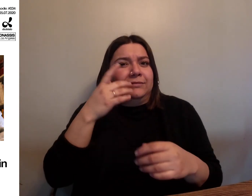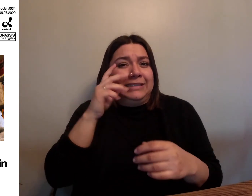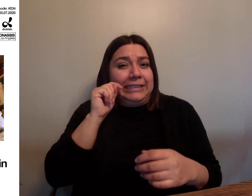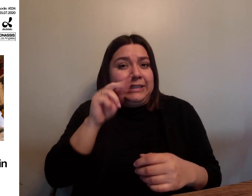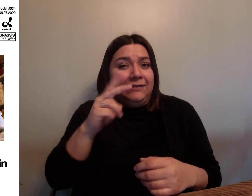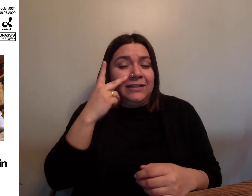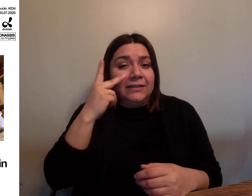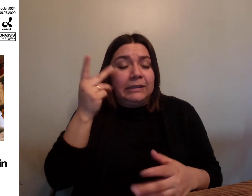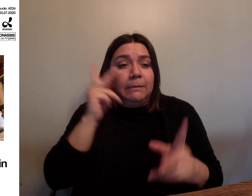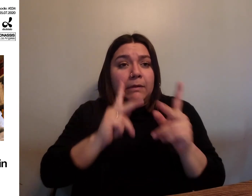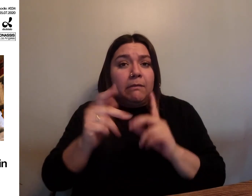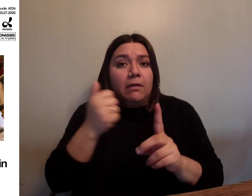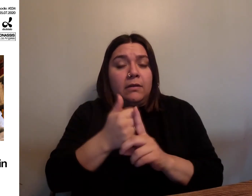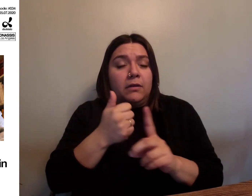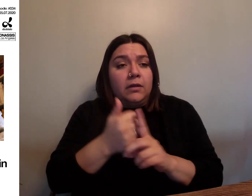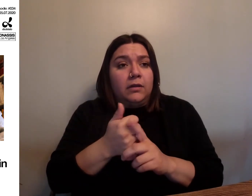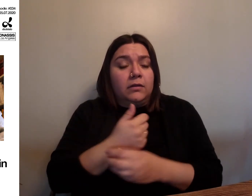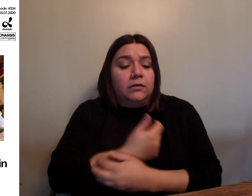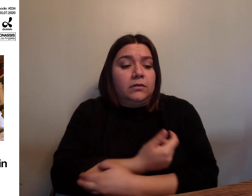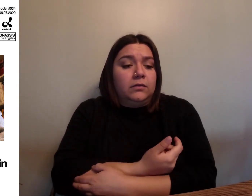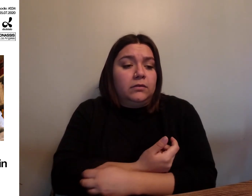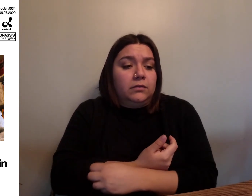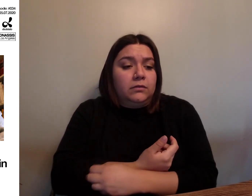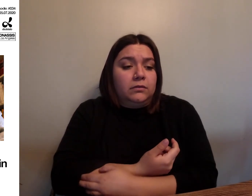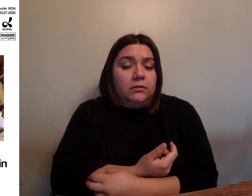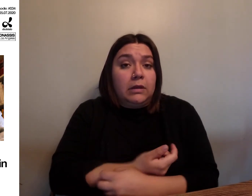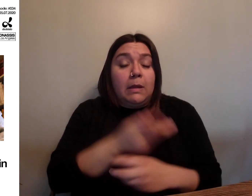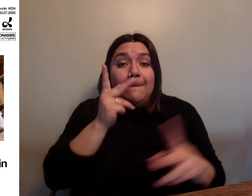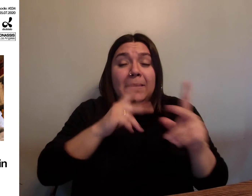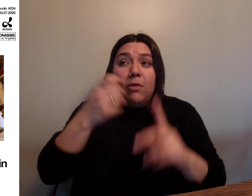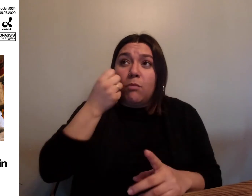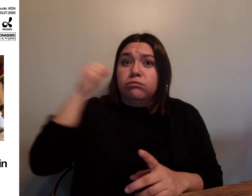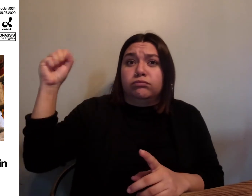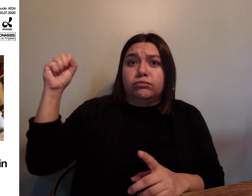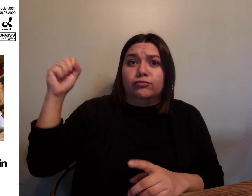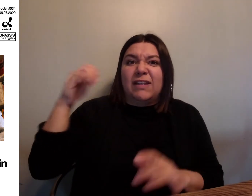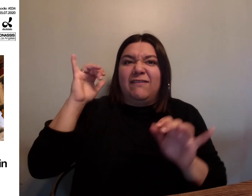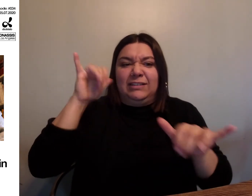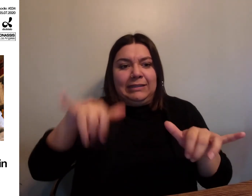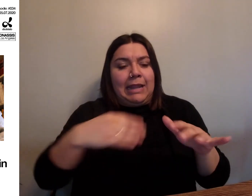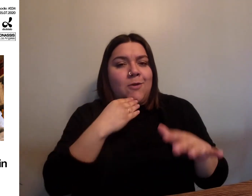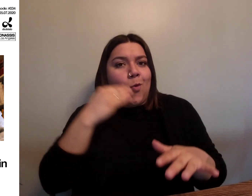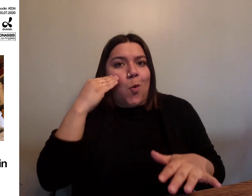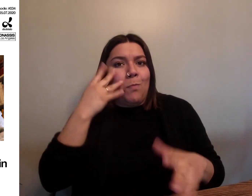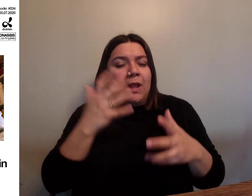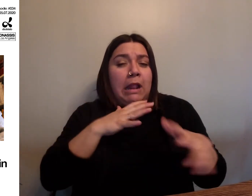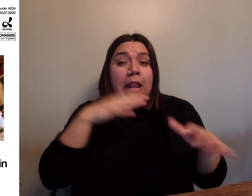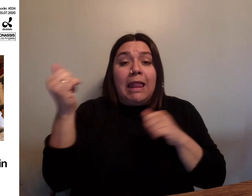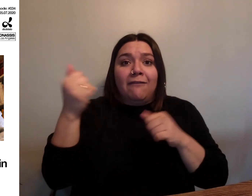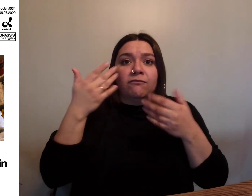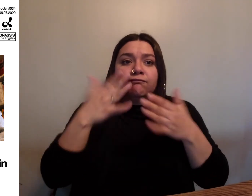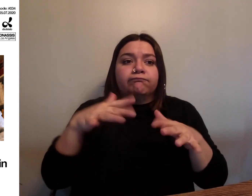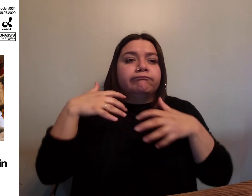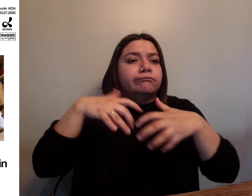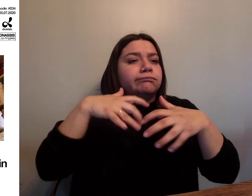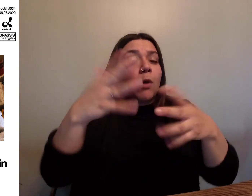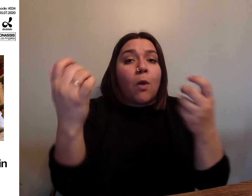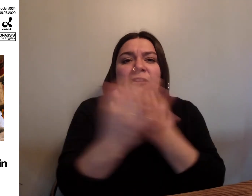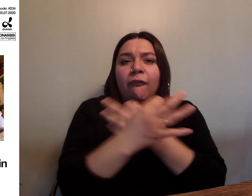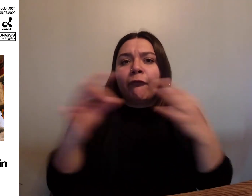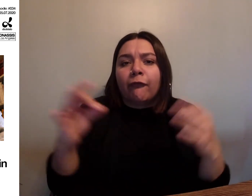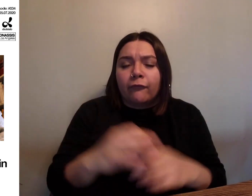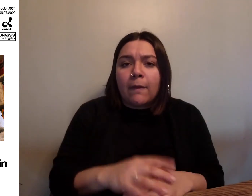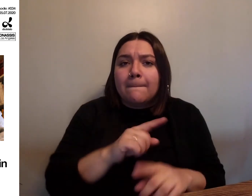television people who were protesting the confinement and went out into the street to call for